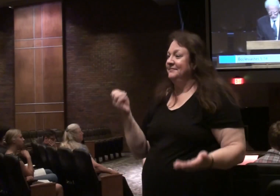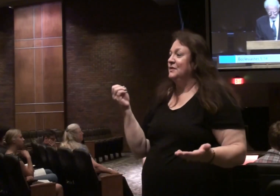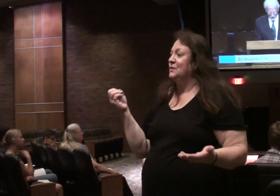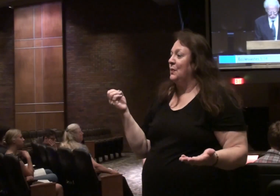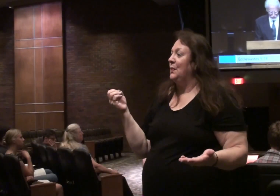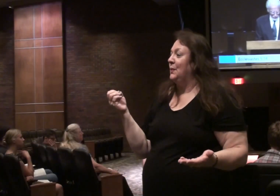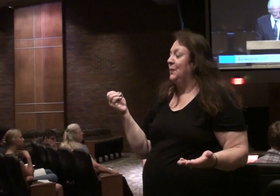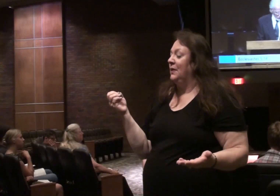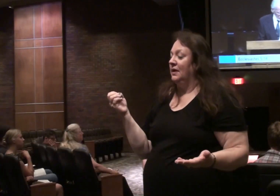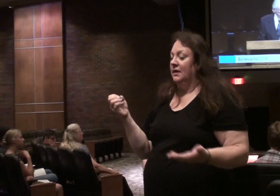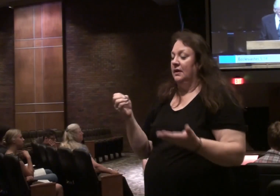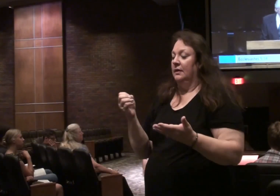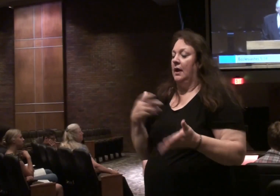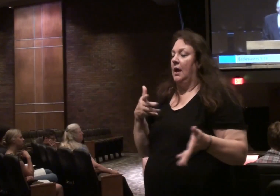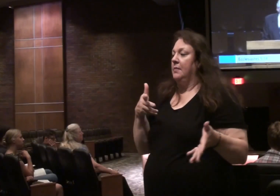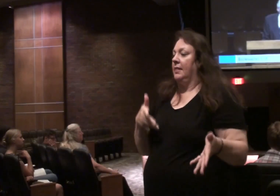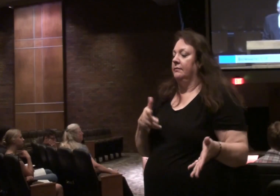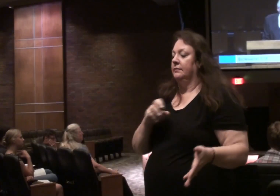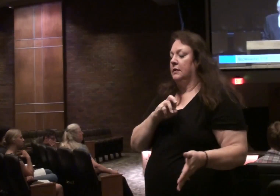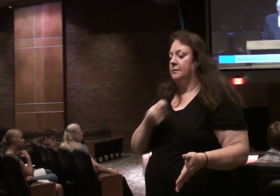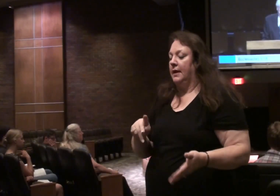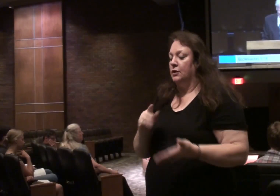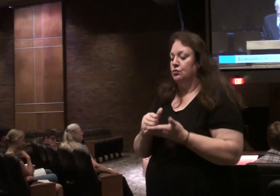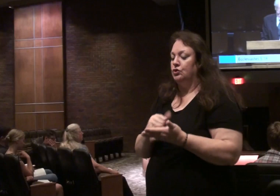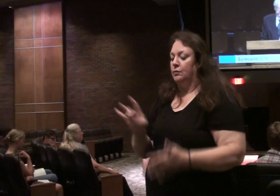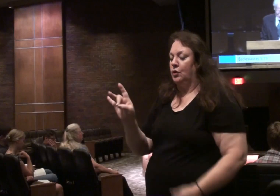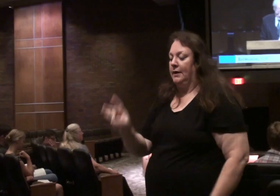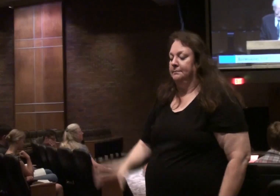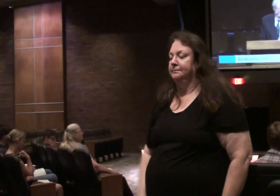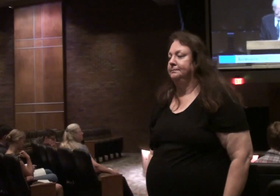And there's other verses, but we'll leave those. Come back to chapter 8.